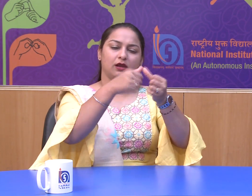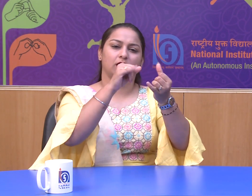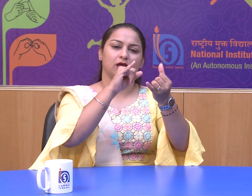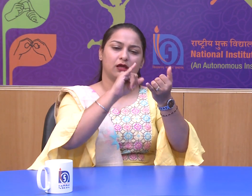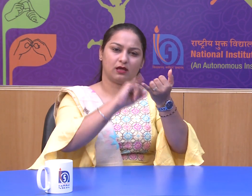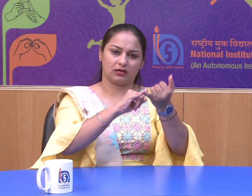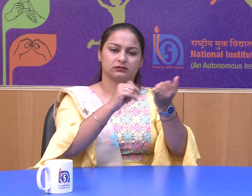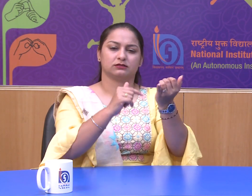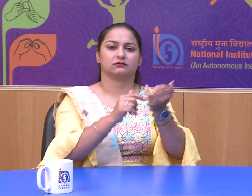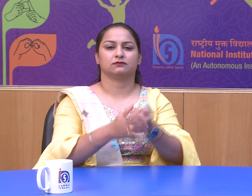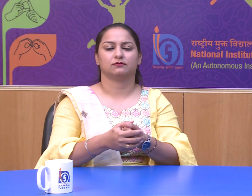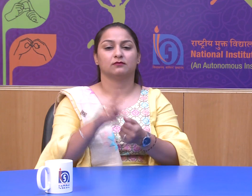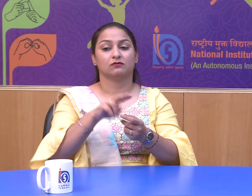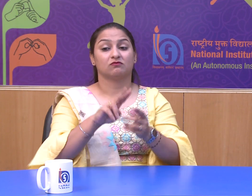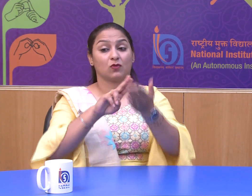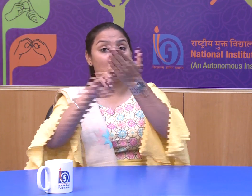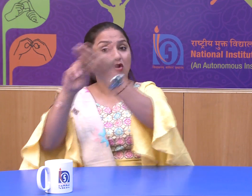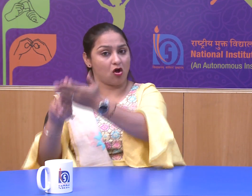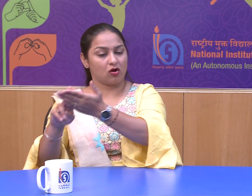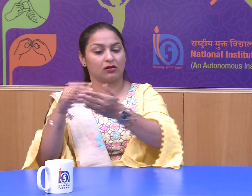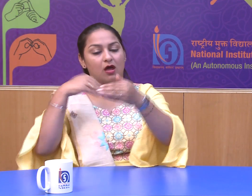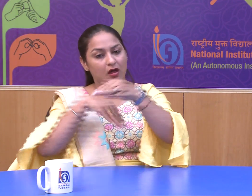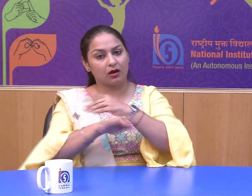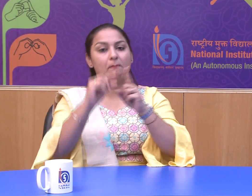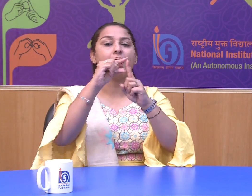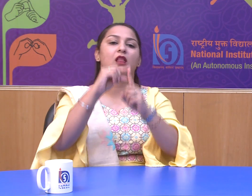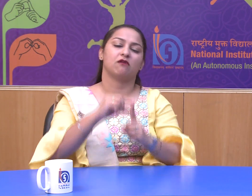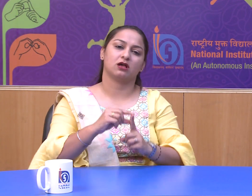towards the north and the Pallavas